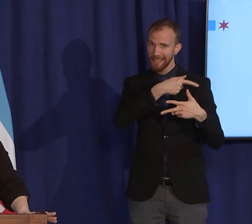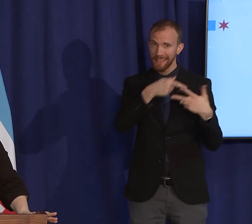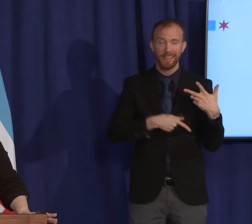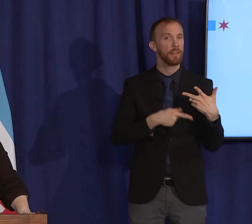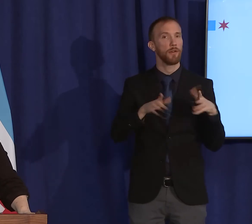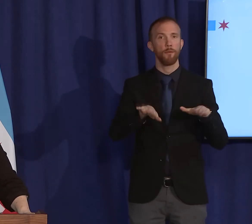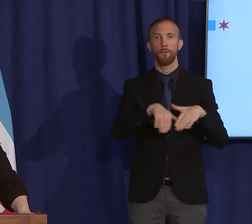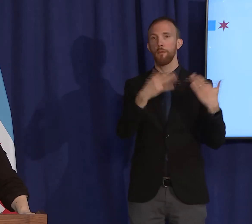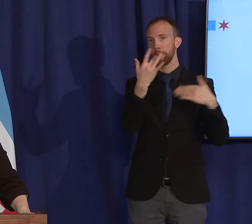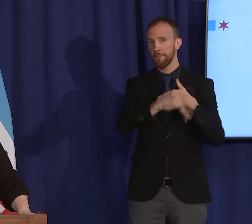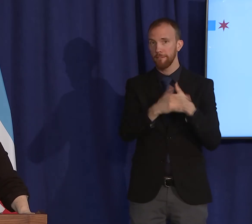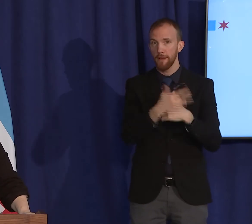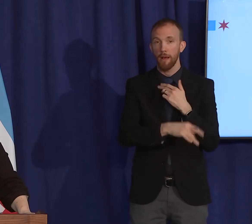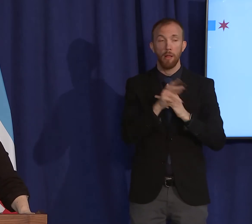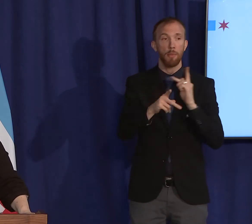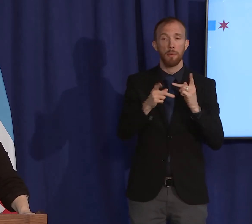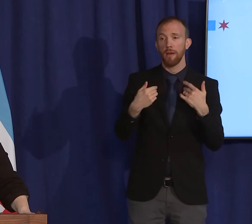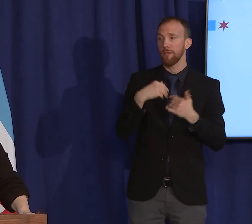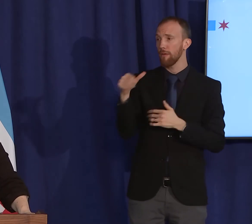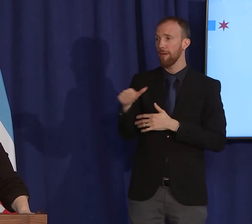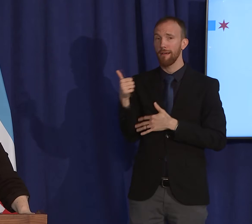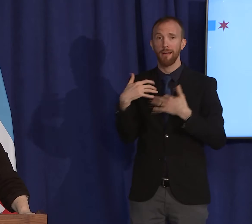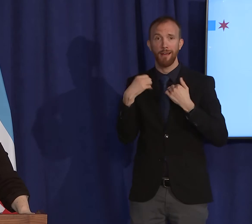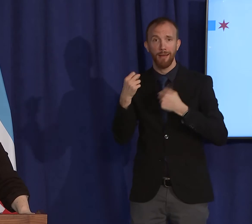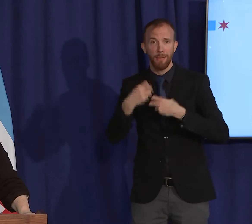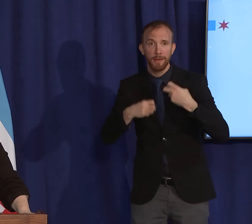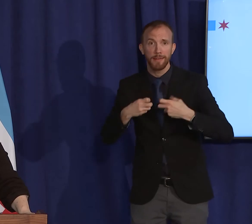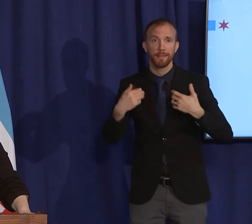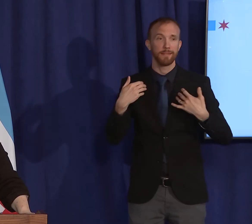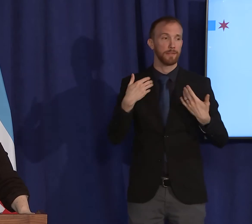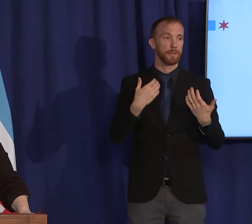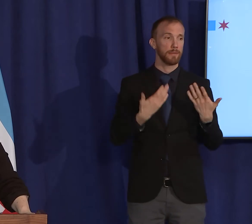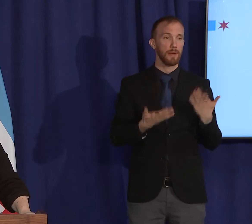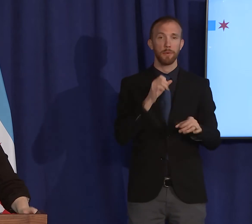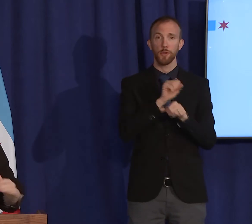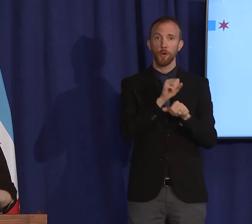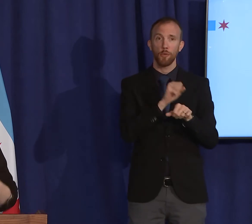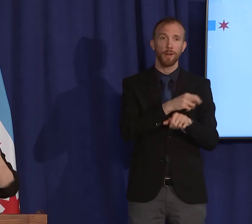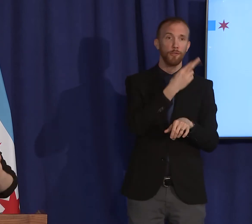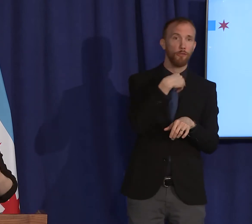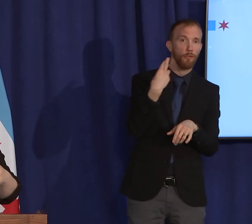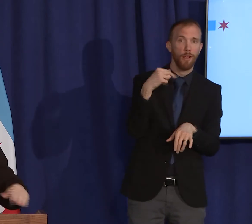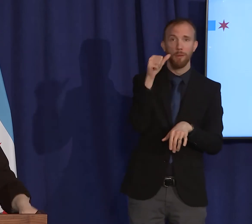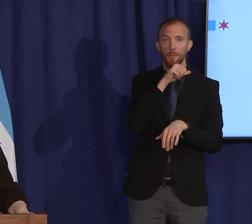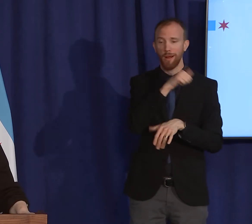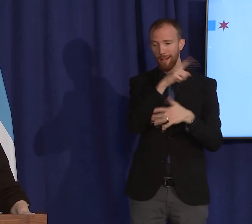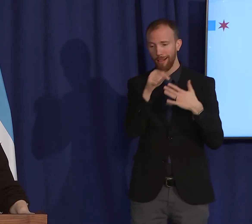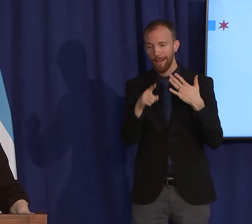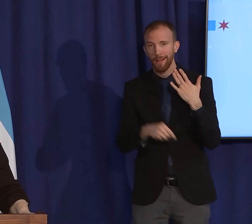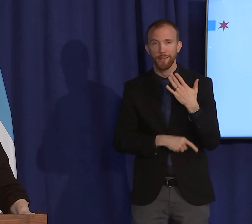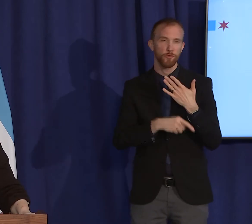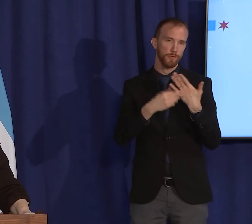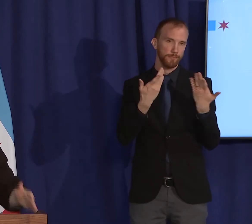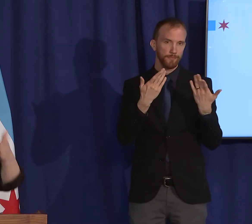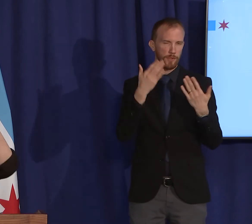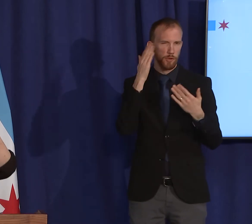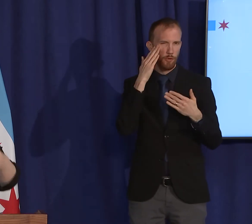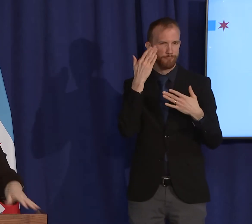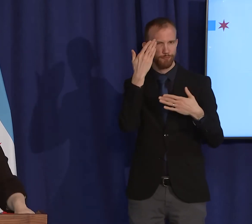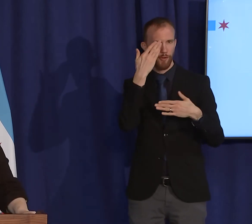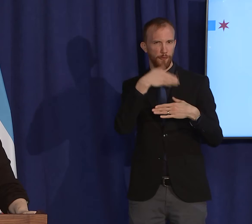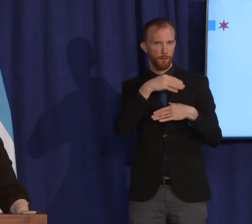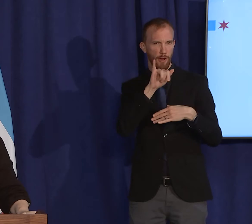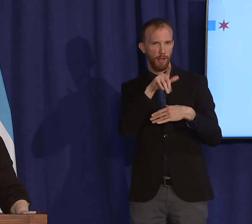essential workers that we've previously detailed and that you can find on chi.gov/covidvax. So, for example, if you are able to get an appointment